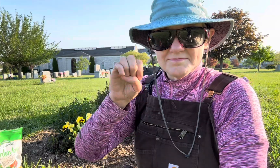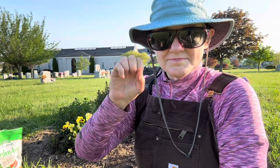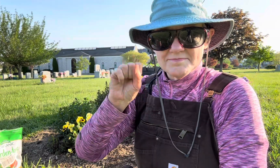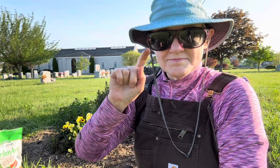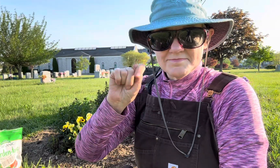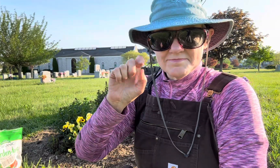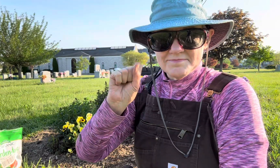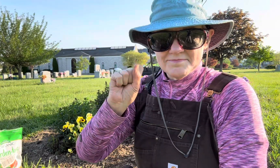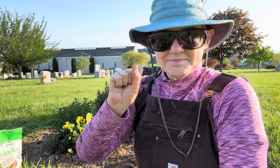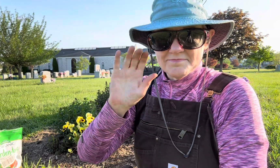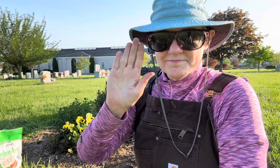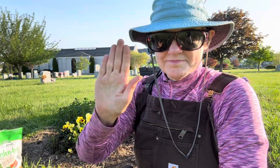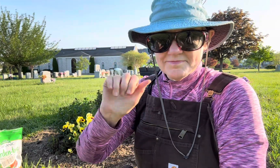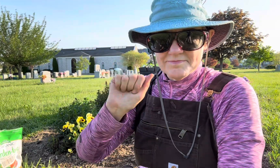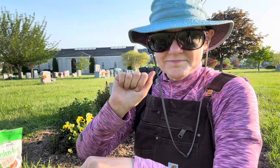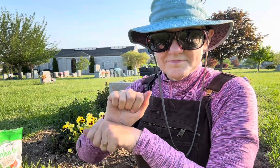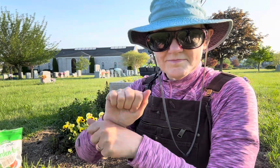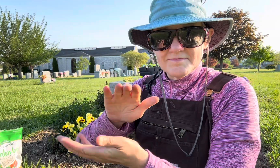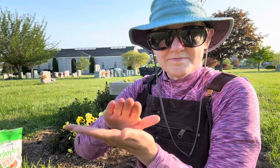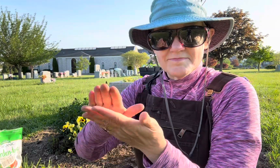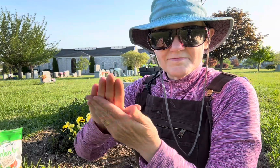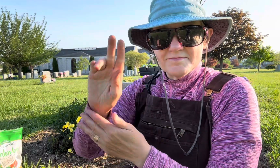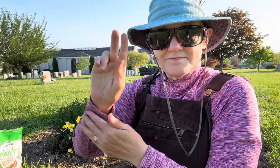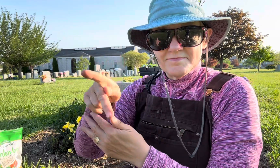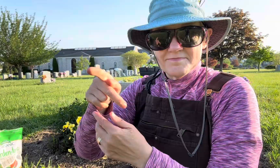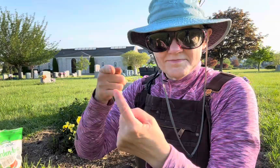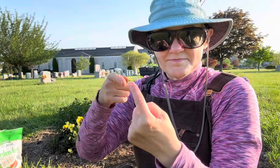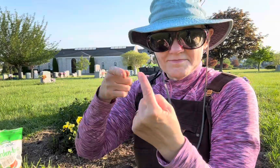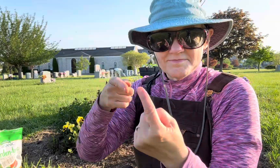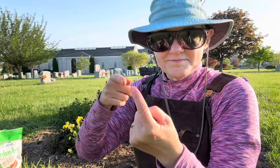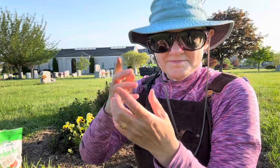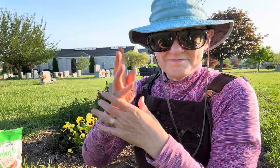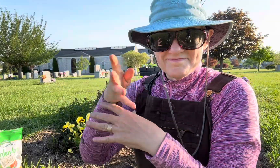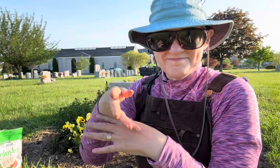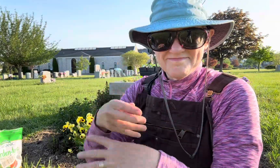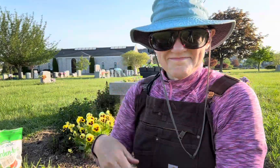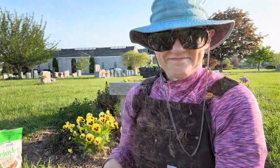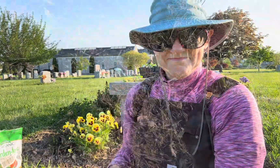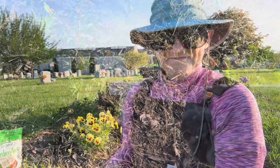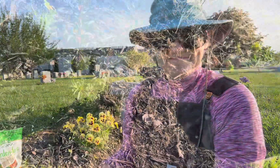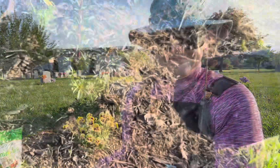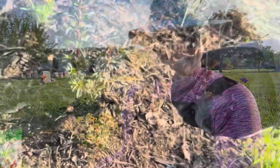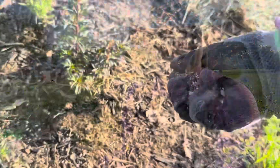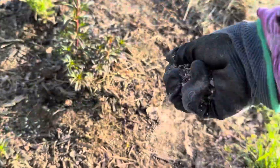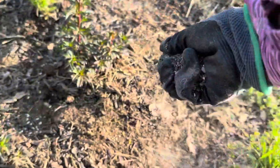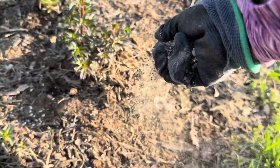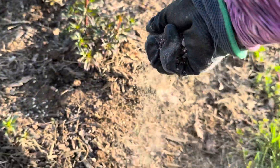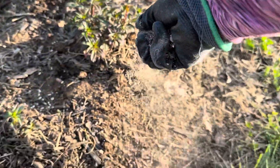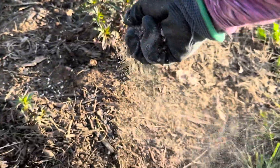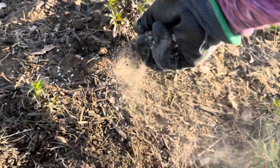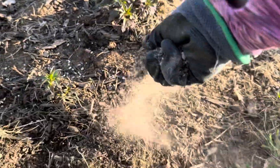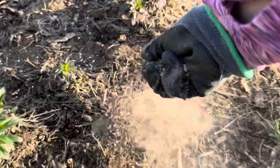target for pests. Because a pest's job is to clean up struggling plants.